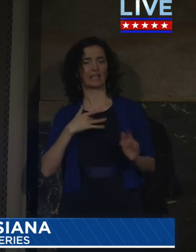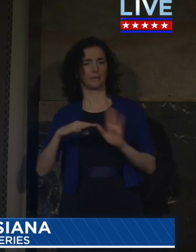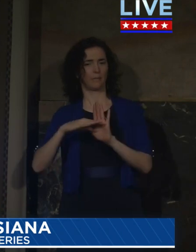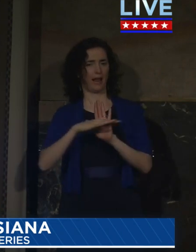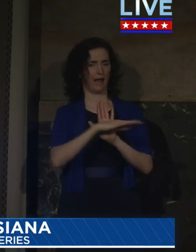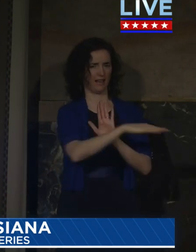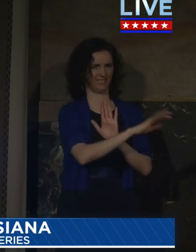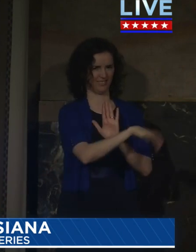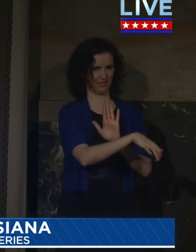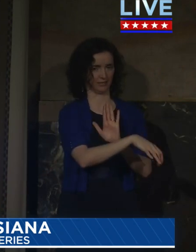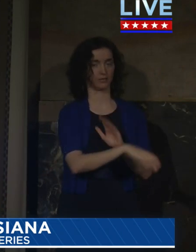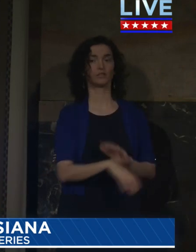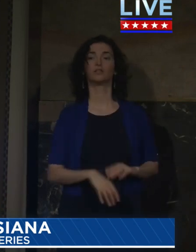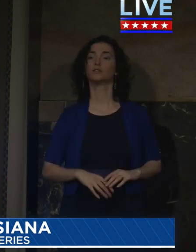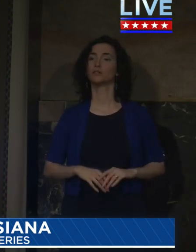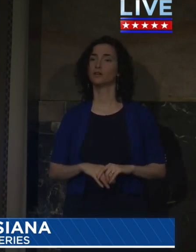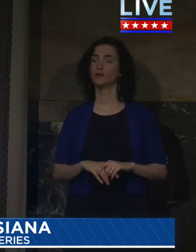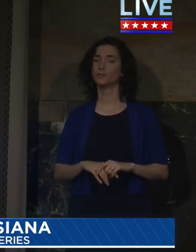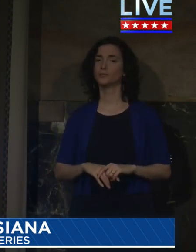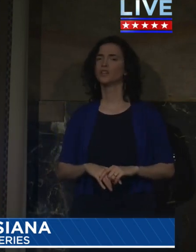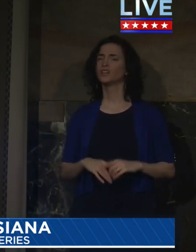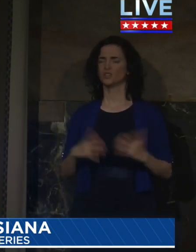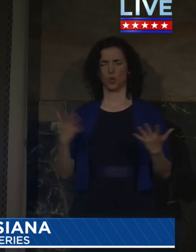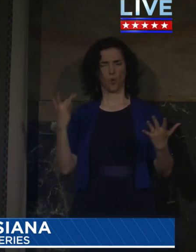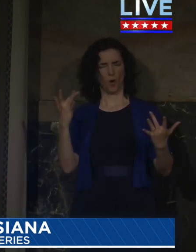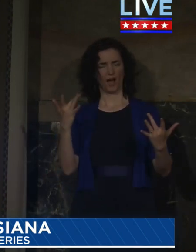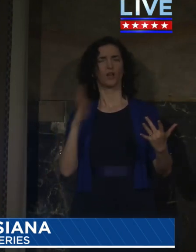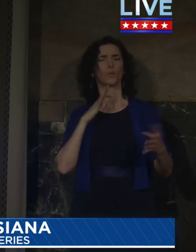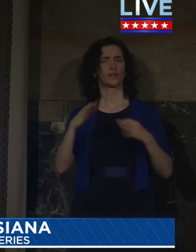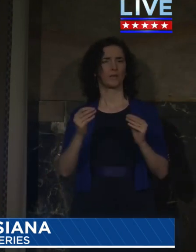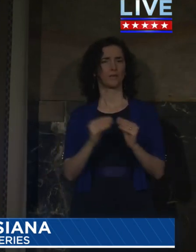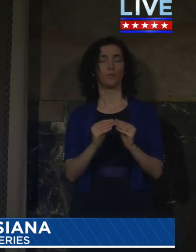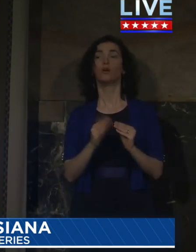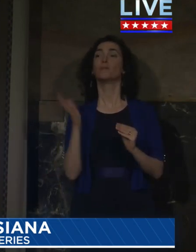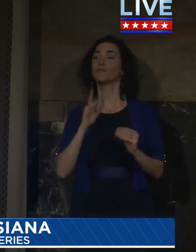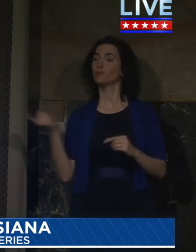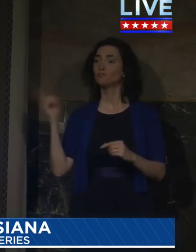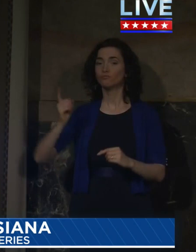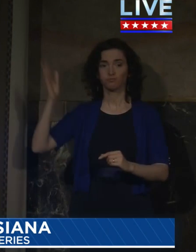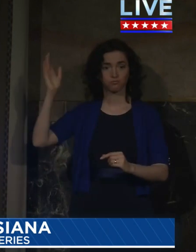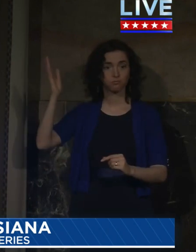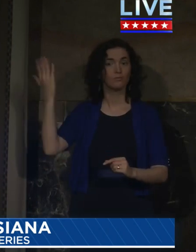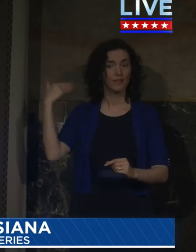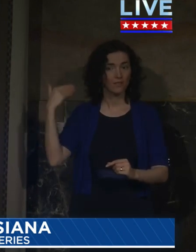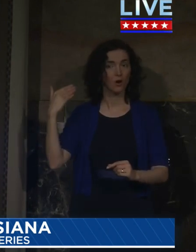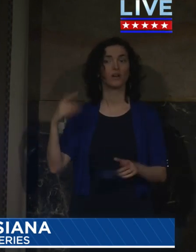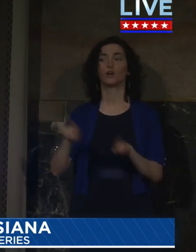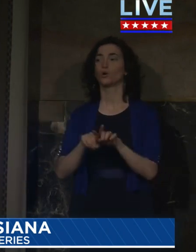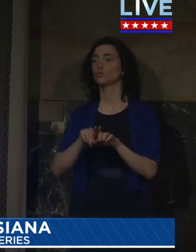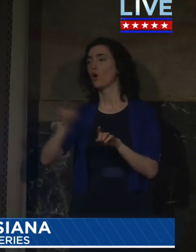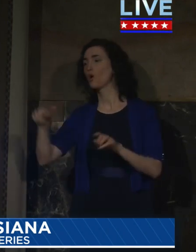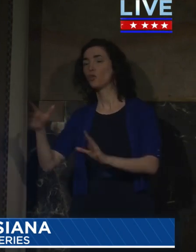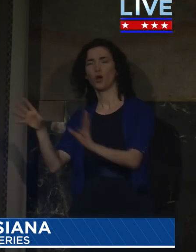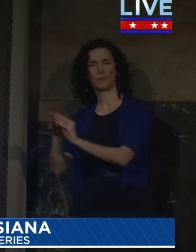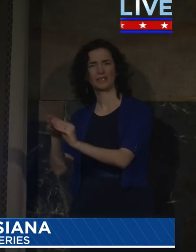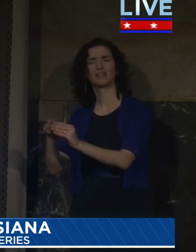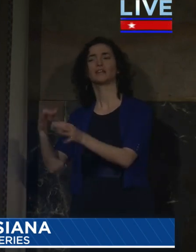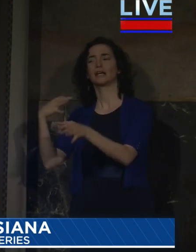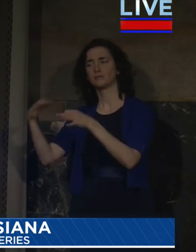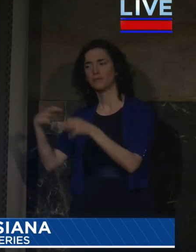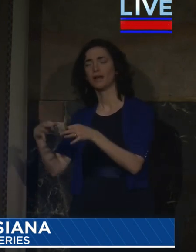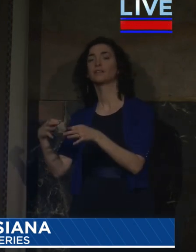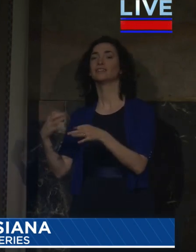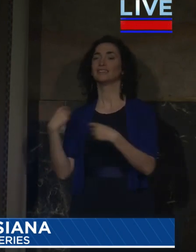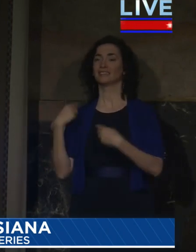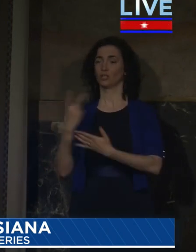in a moment about why that could be, and we've talked previously, I think, in these press conferences and in other engagements about the fact that the last 2 weeks